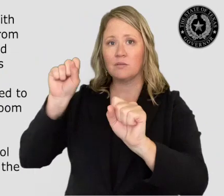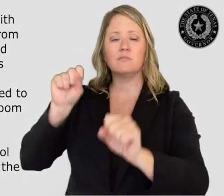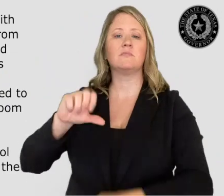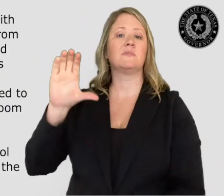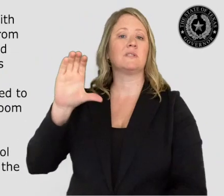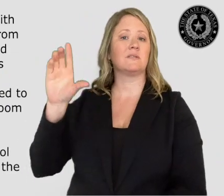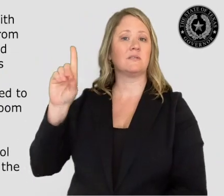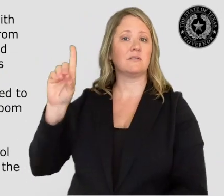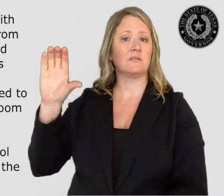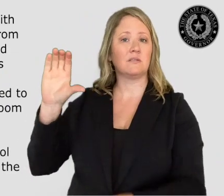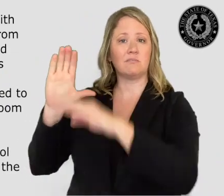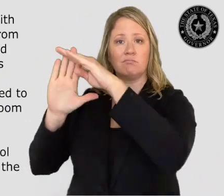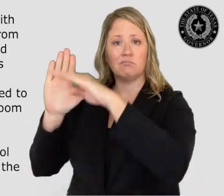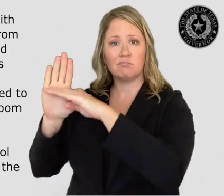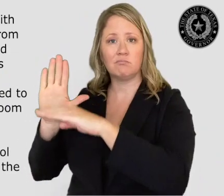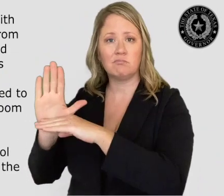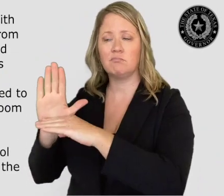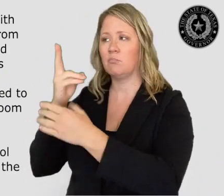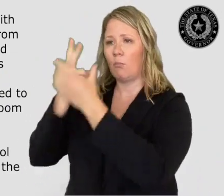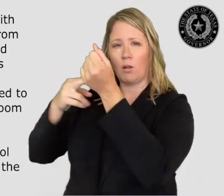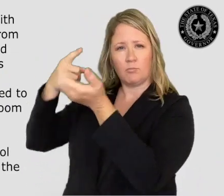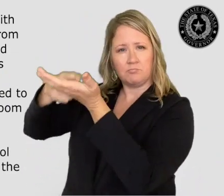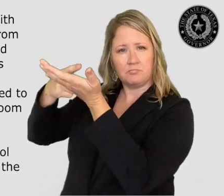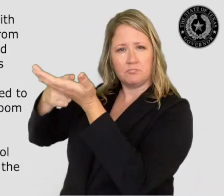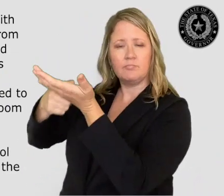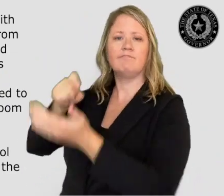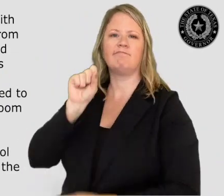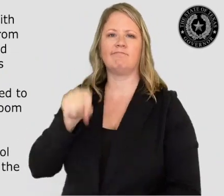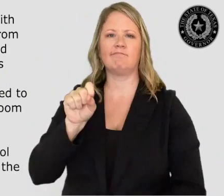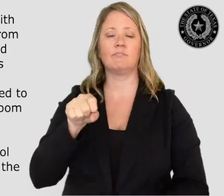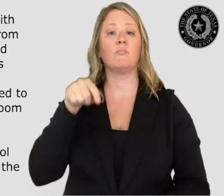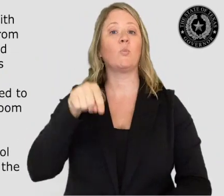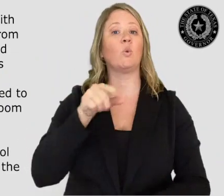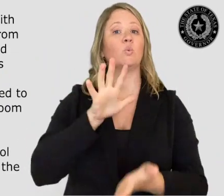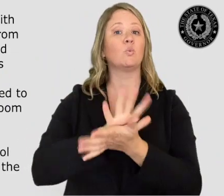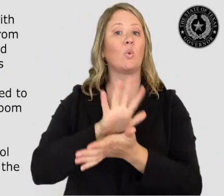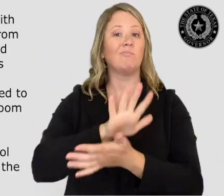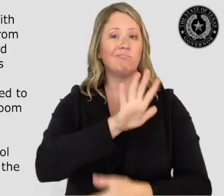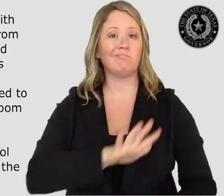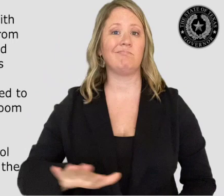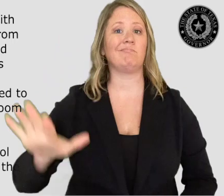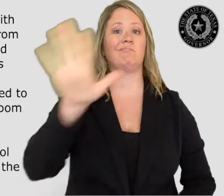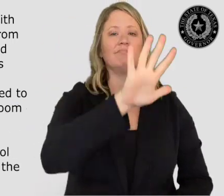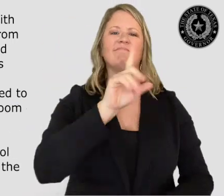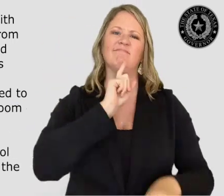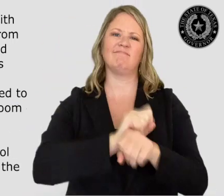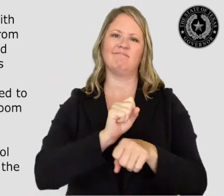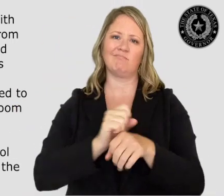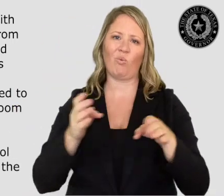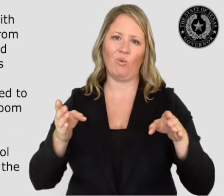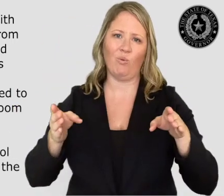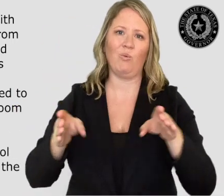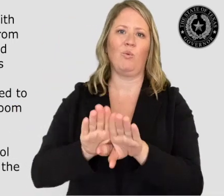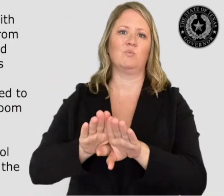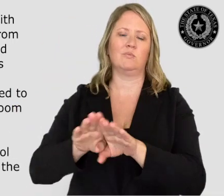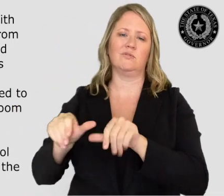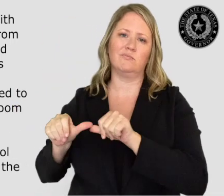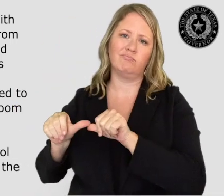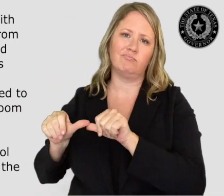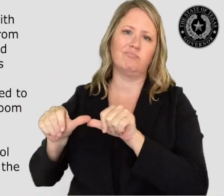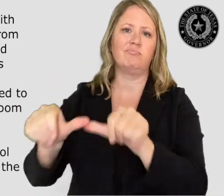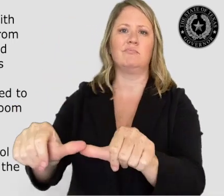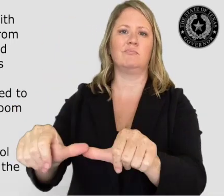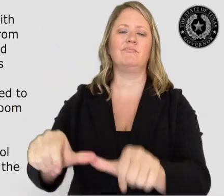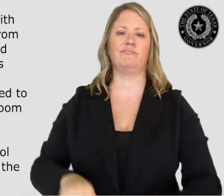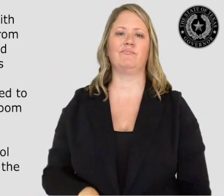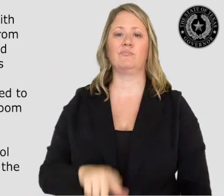In accordance with the guidelines from the President and the CDC, schools shall remain temporarily closed to in-person classroom attendance by